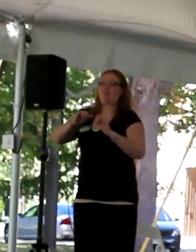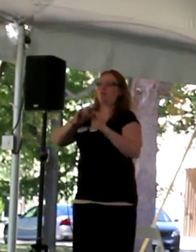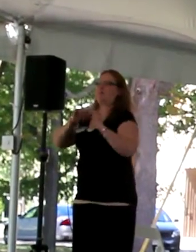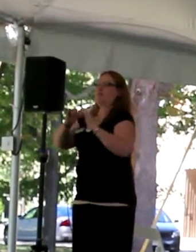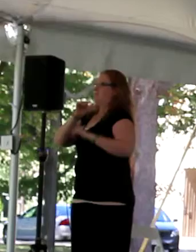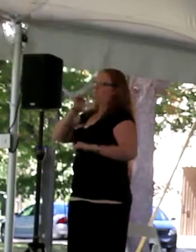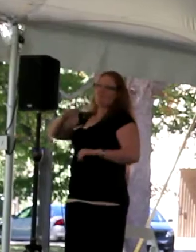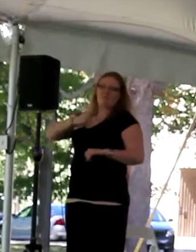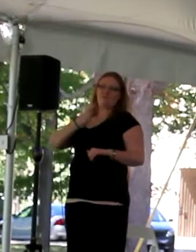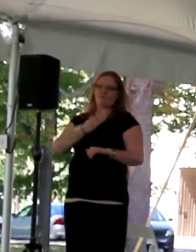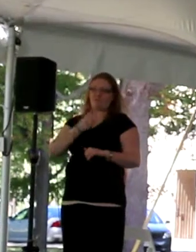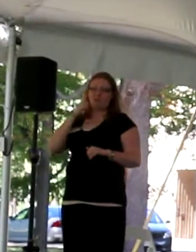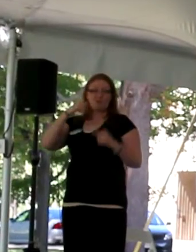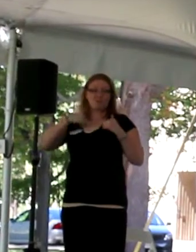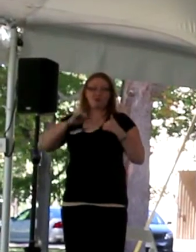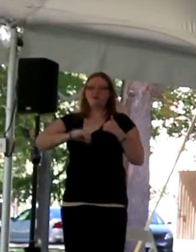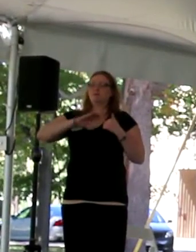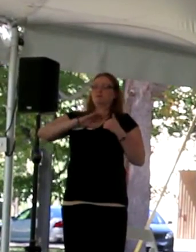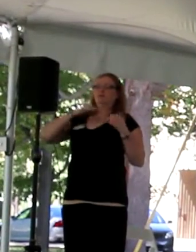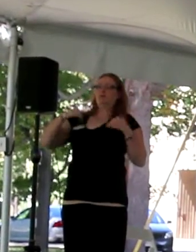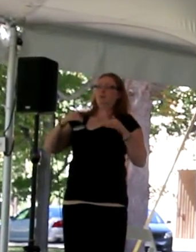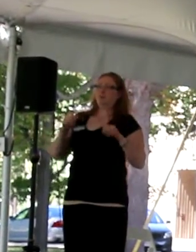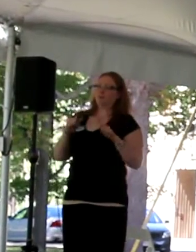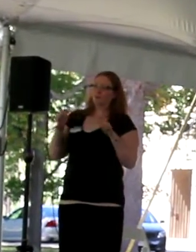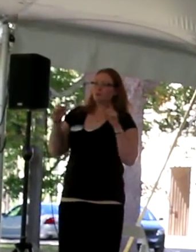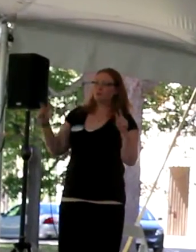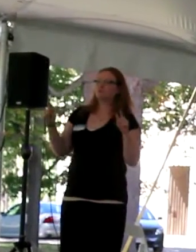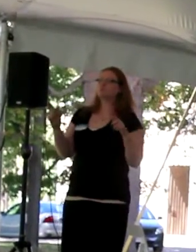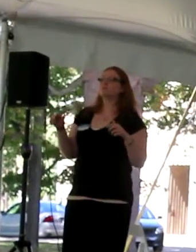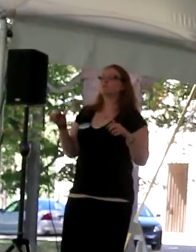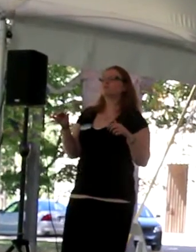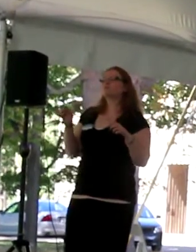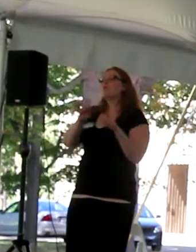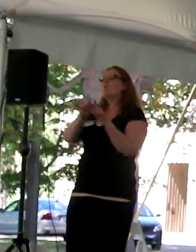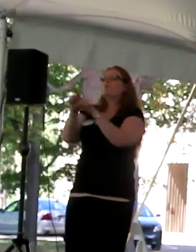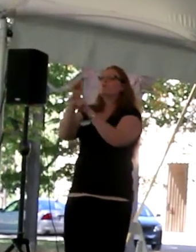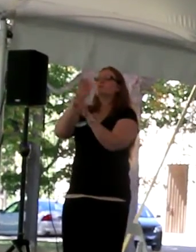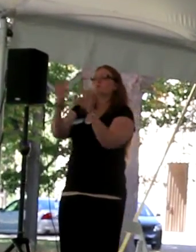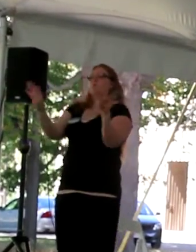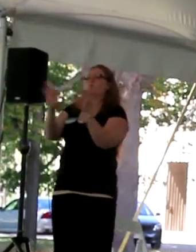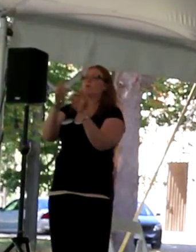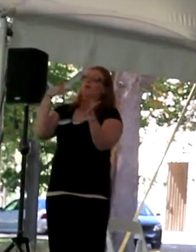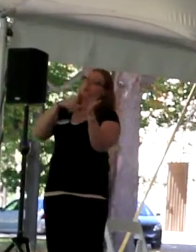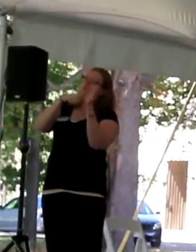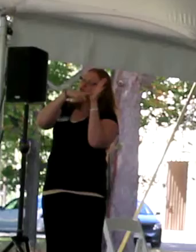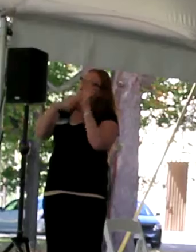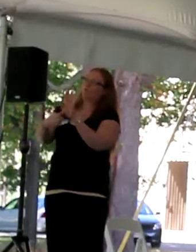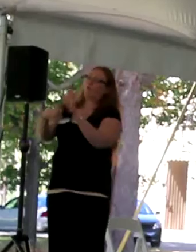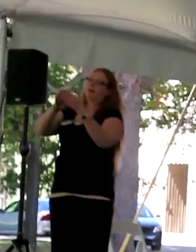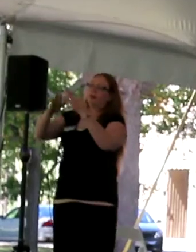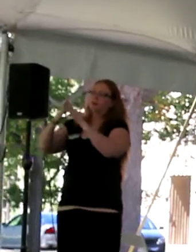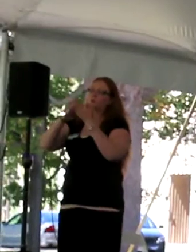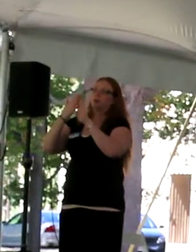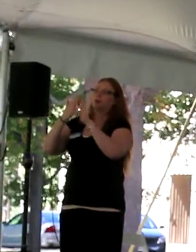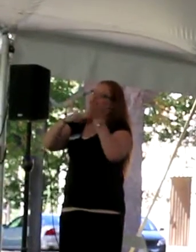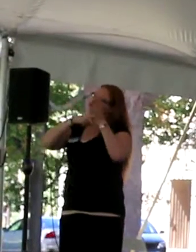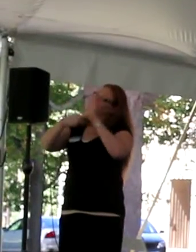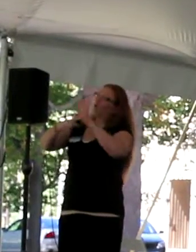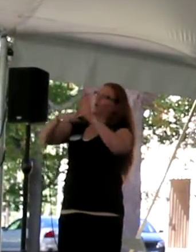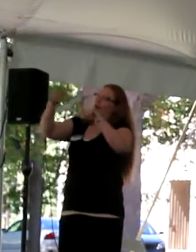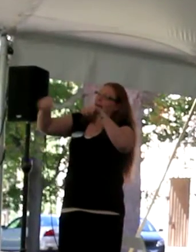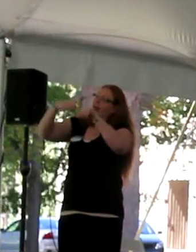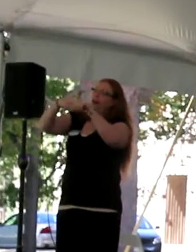for me, that's a huge thing. It's also really important that we show the community and the